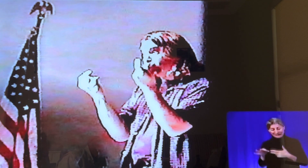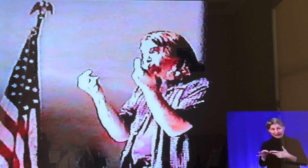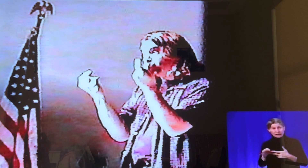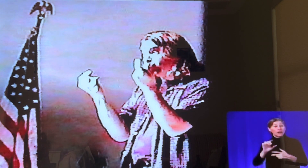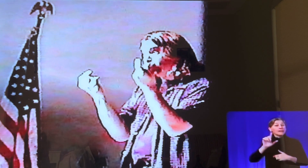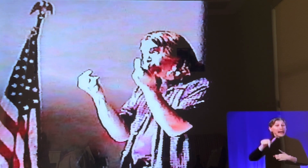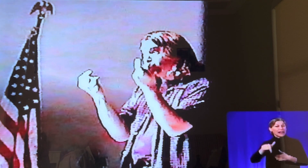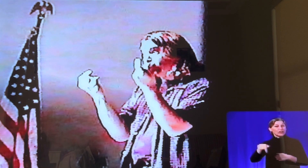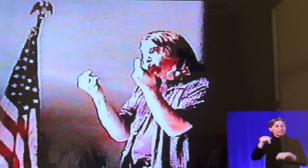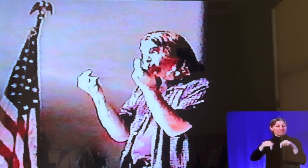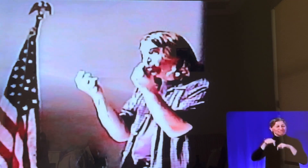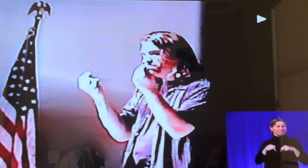best.